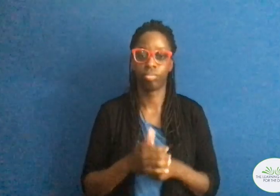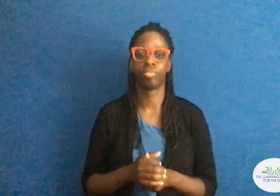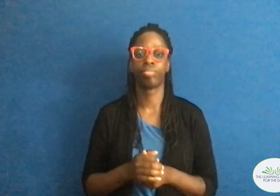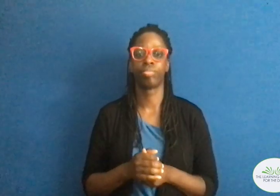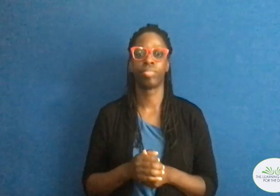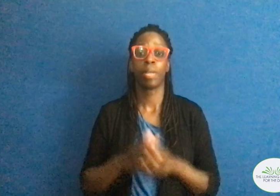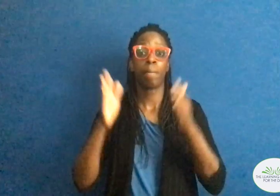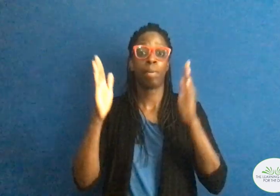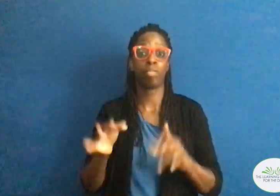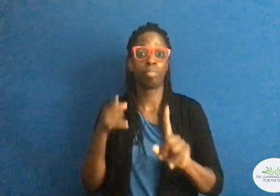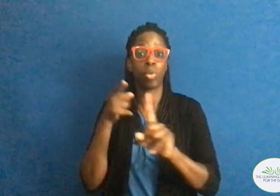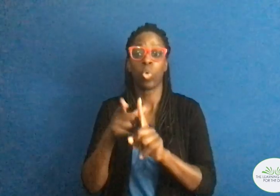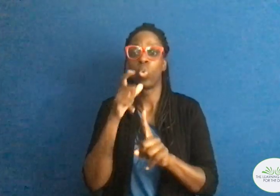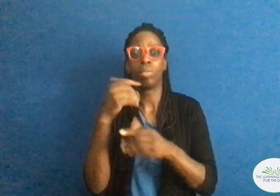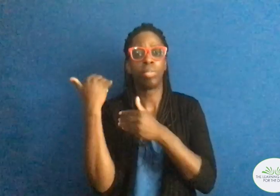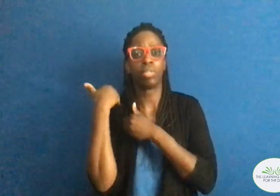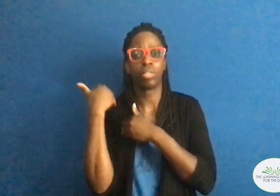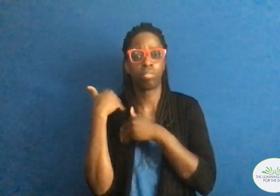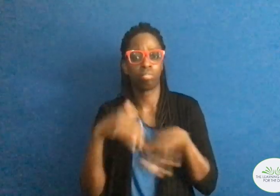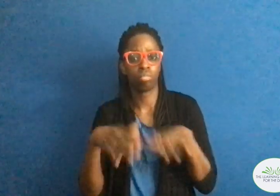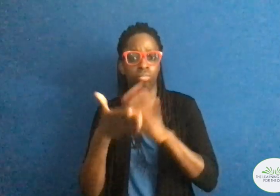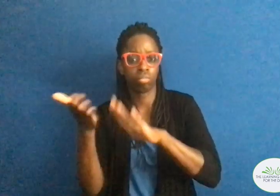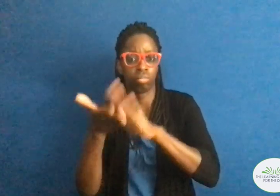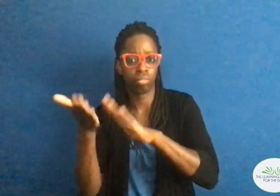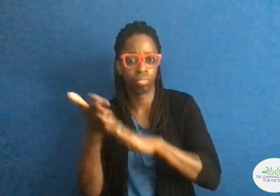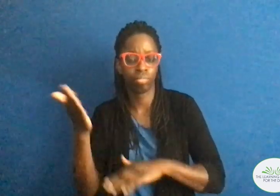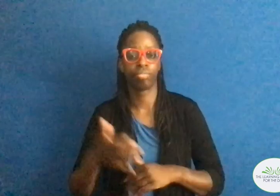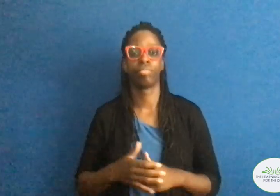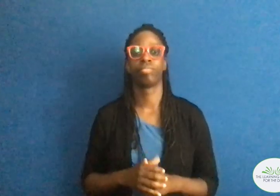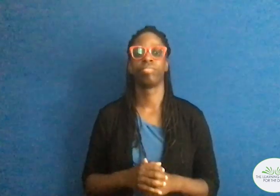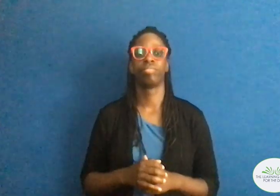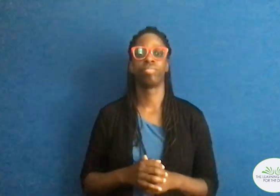You will see who is responsible for running these programs, when they will be